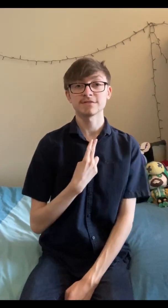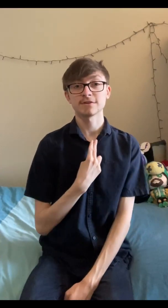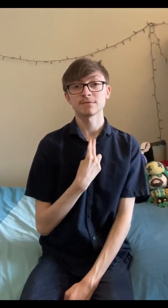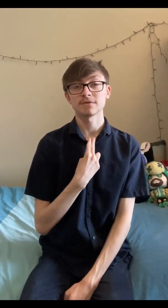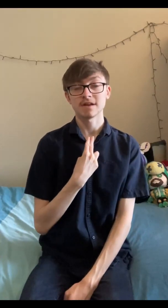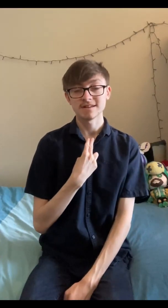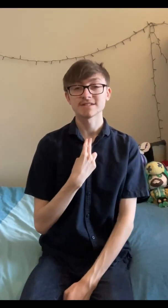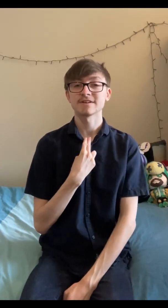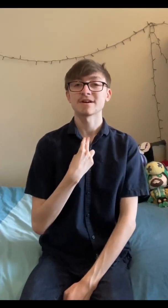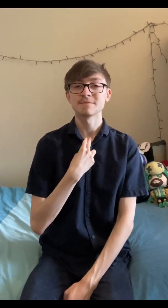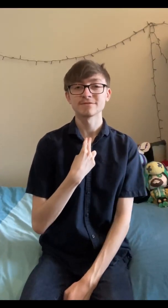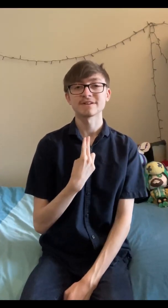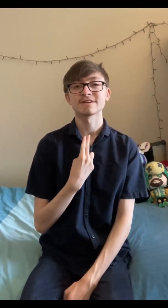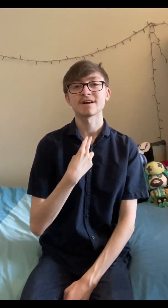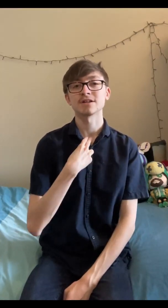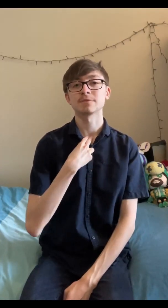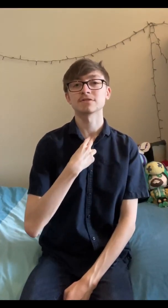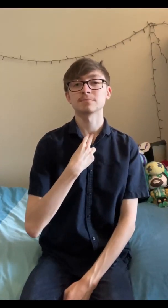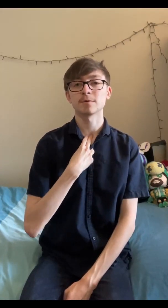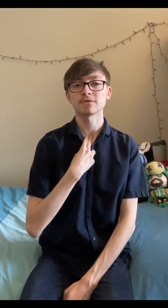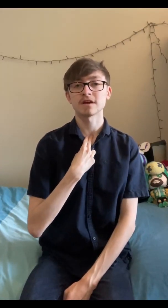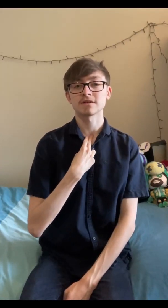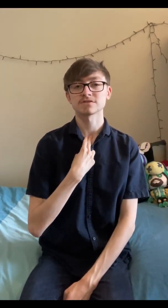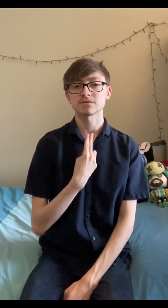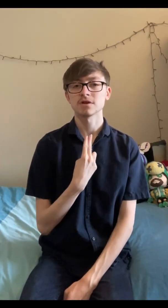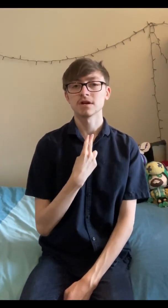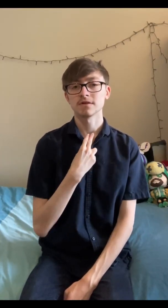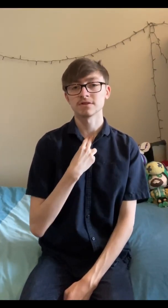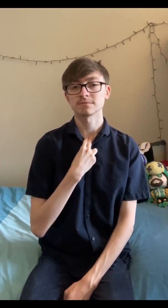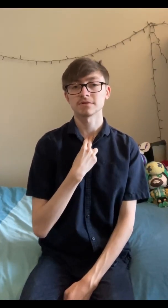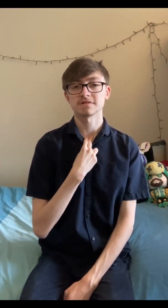your index finger and middle finger and you bring it to the bottom of your neck. So disappointed.